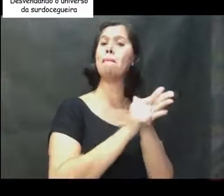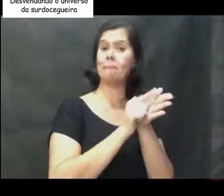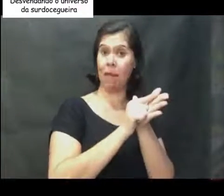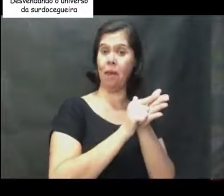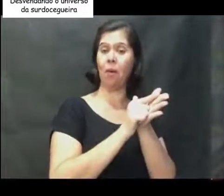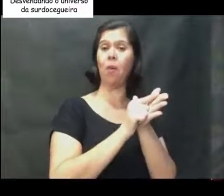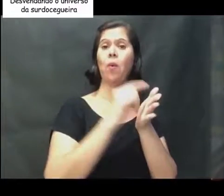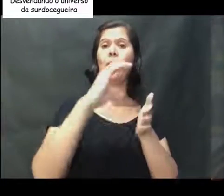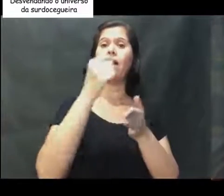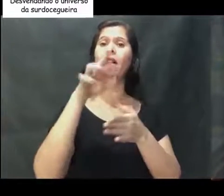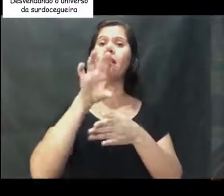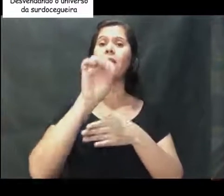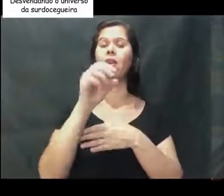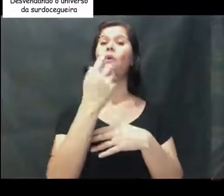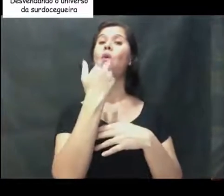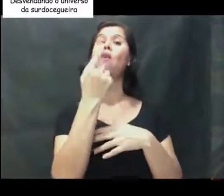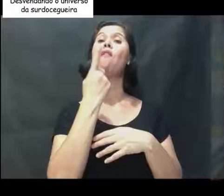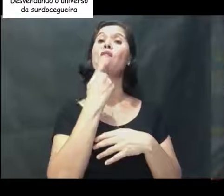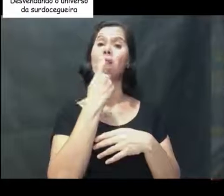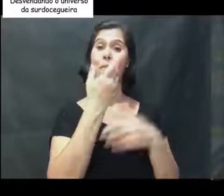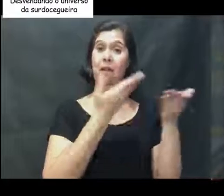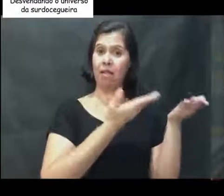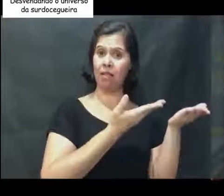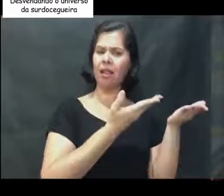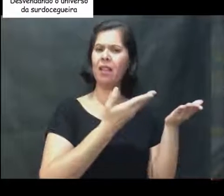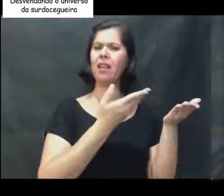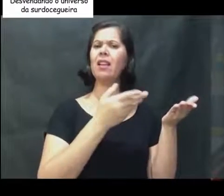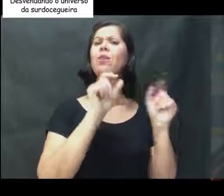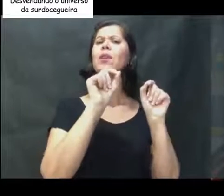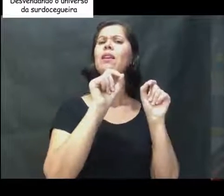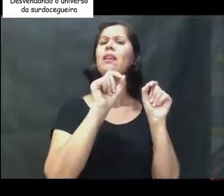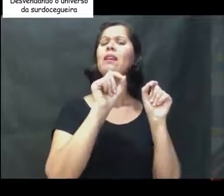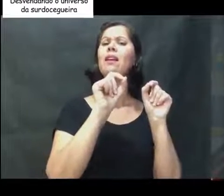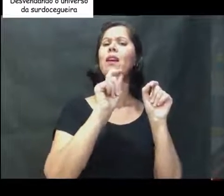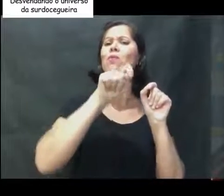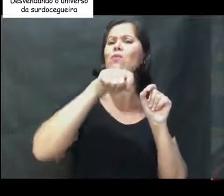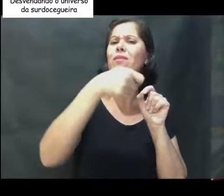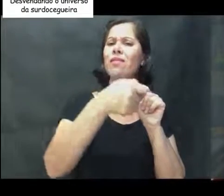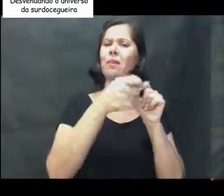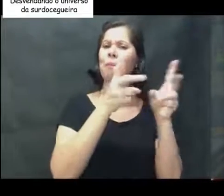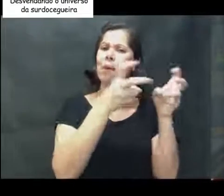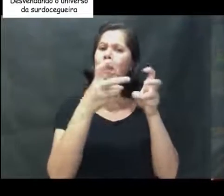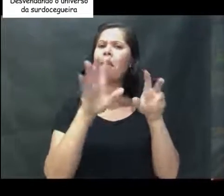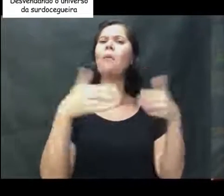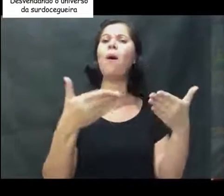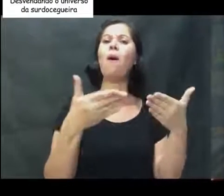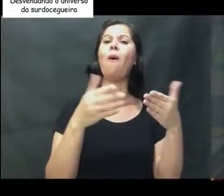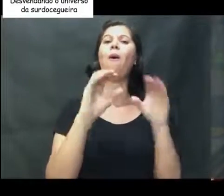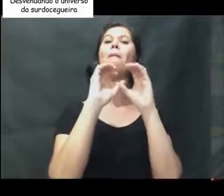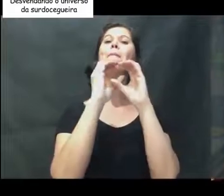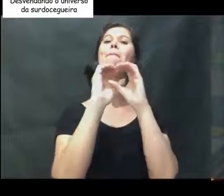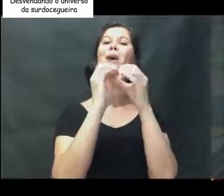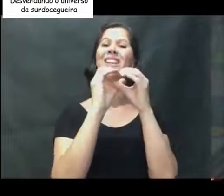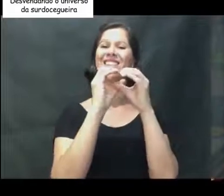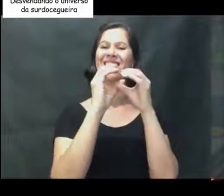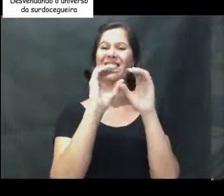the texture of net fabric in the color red, and the perceptible clue that has in the middle of the symbol is a little